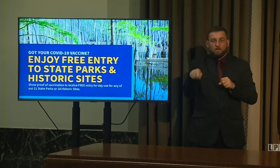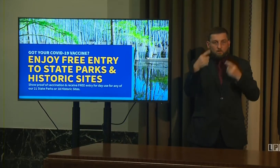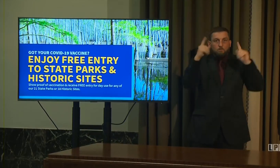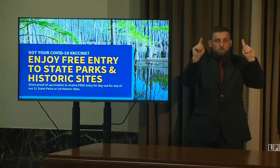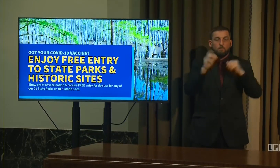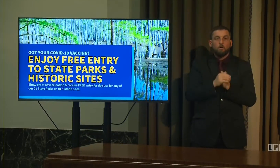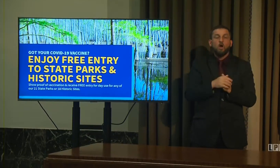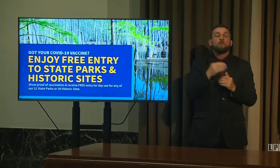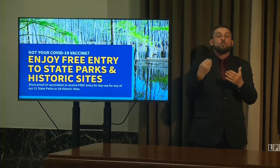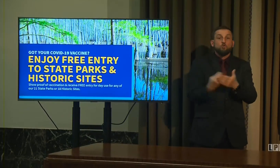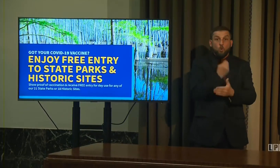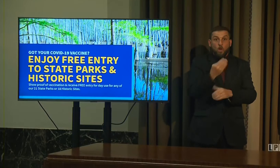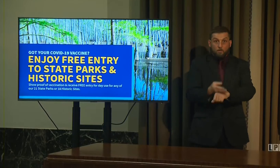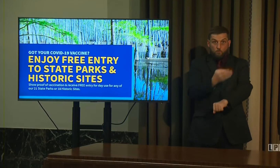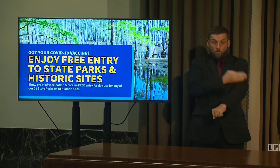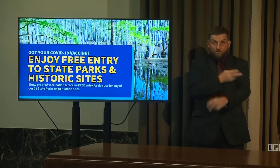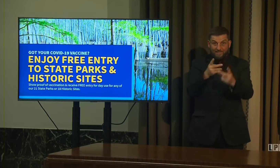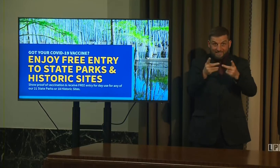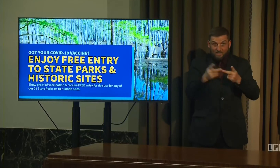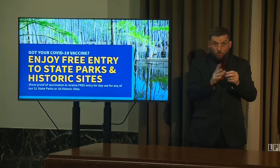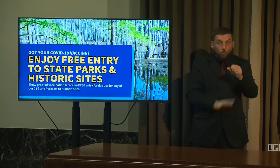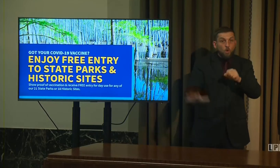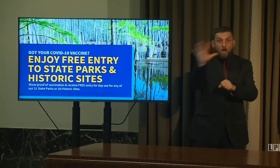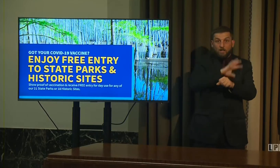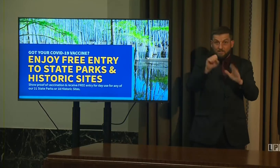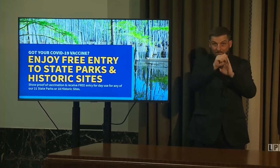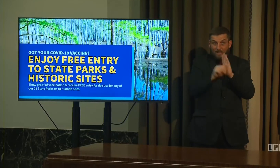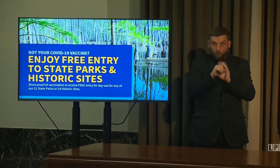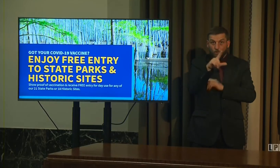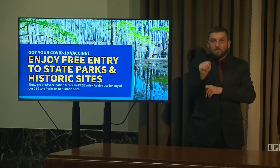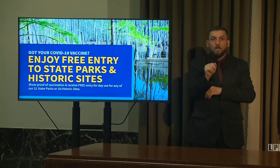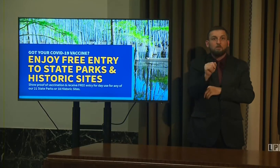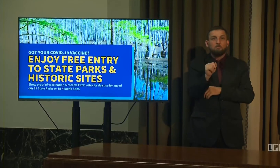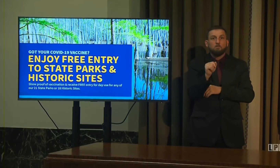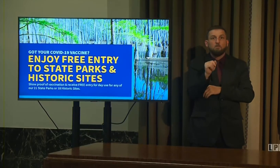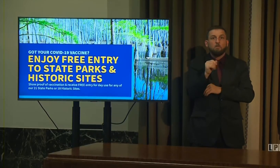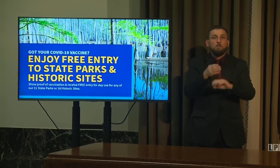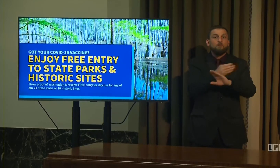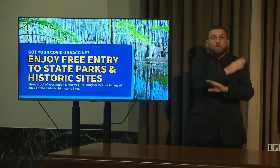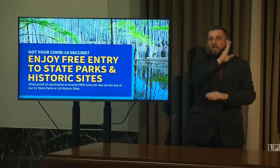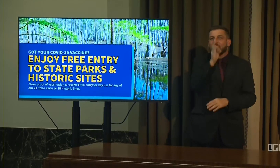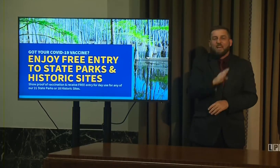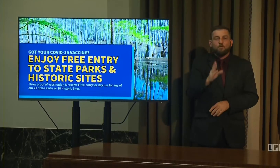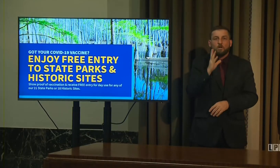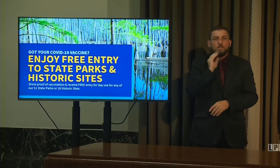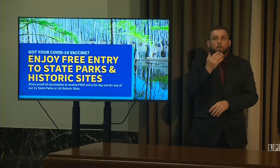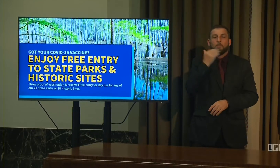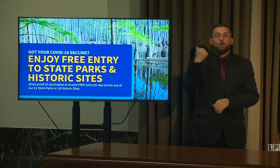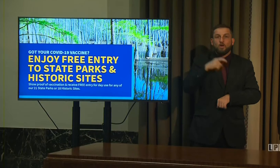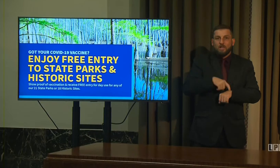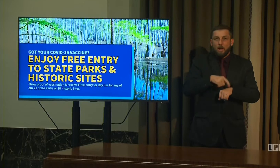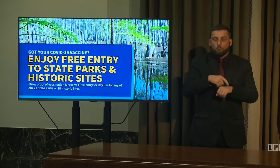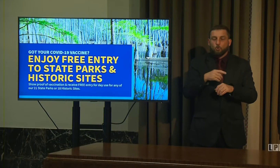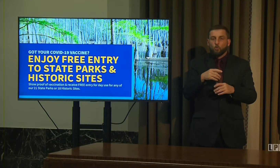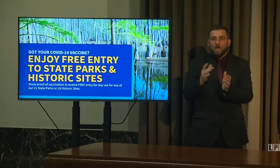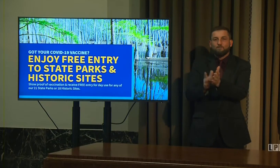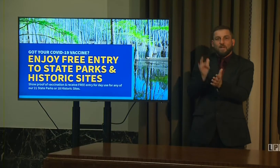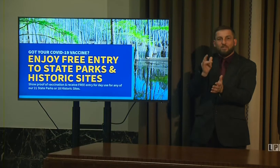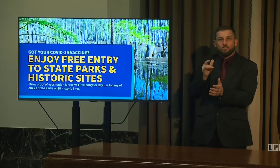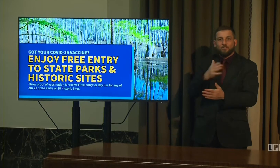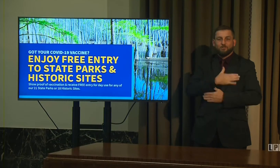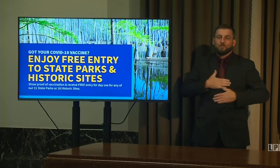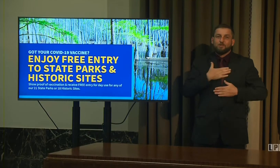facilities across the state of Louisiana, and there's never been a better time to get out and take advantage of Louisiana's beautiful state